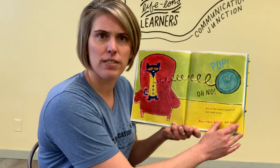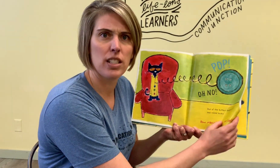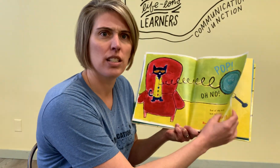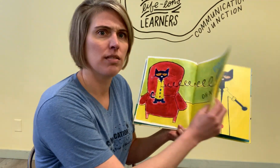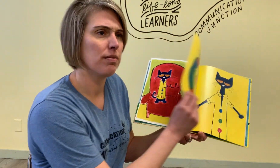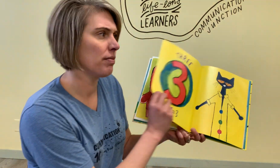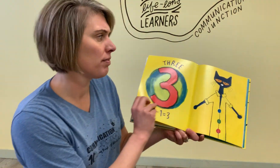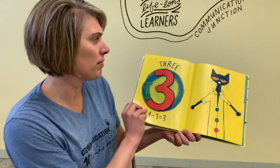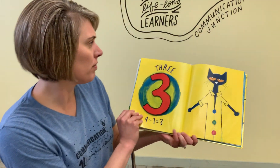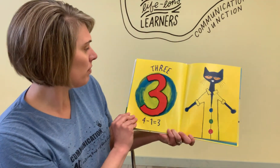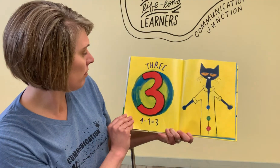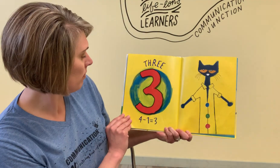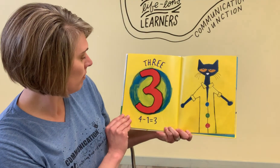left?